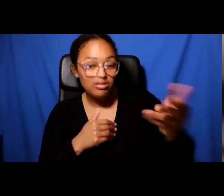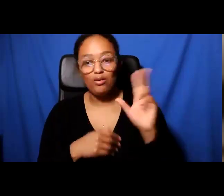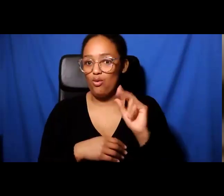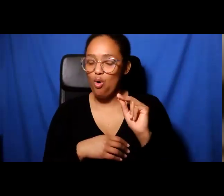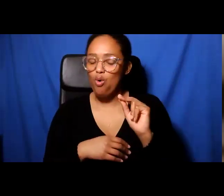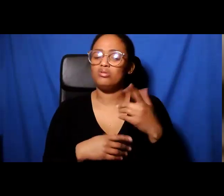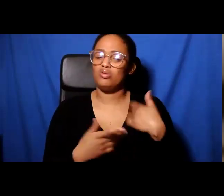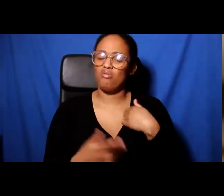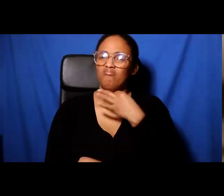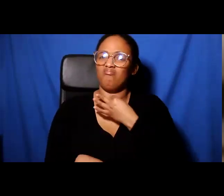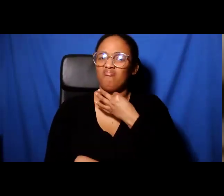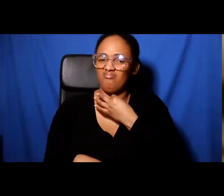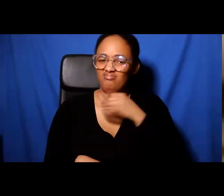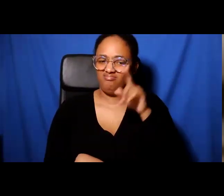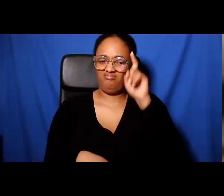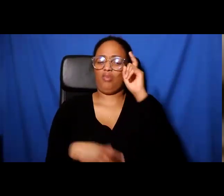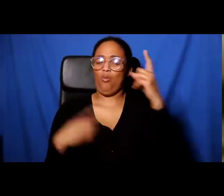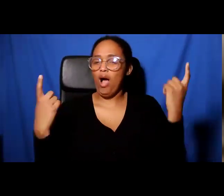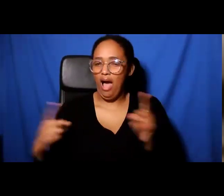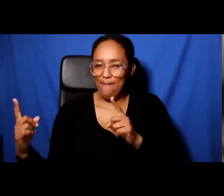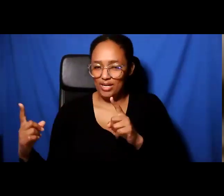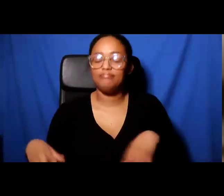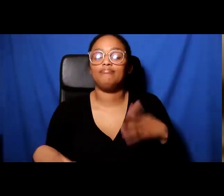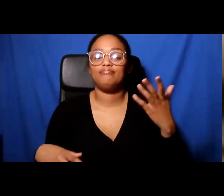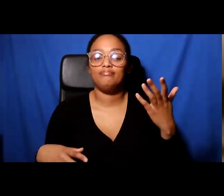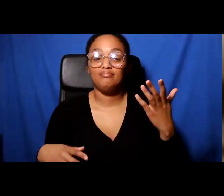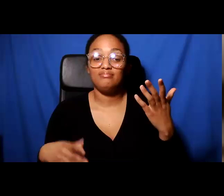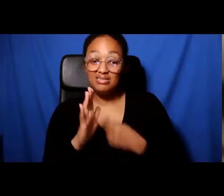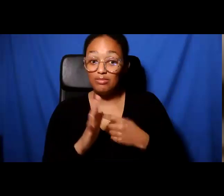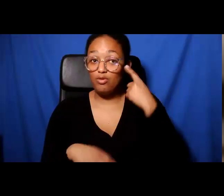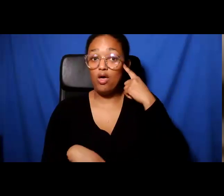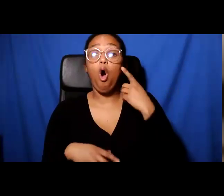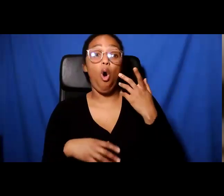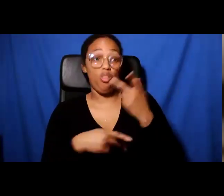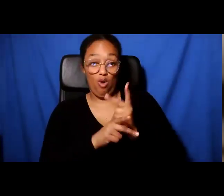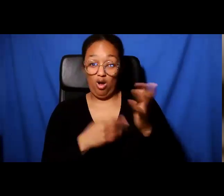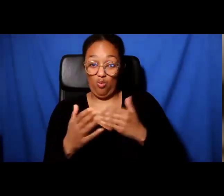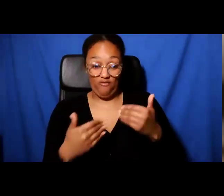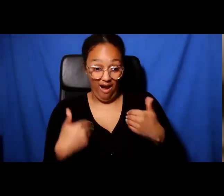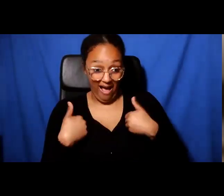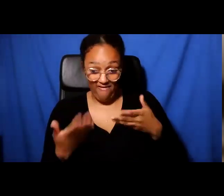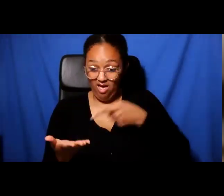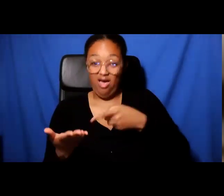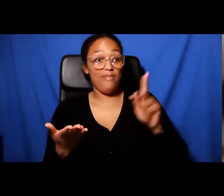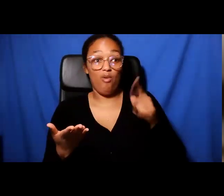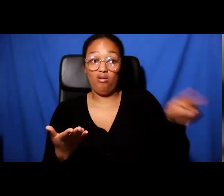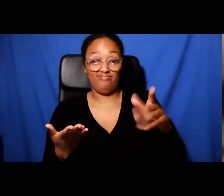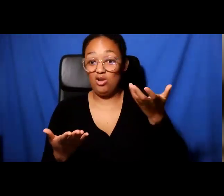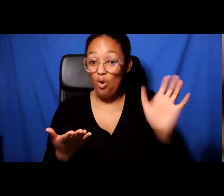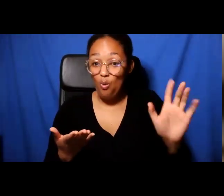People must not like my product. But what they should be asking is, when should I have gone to market? When should I